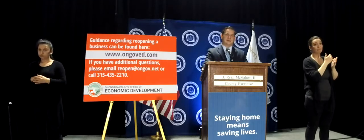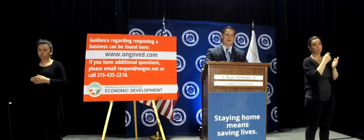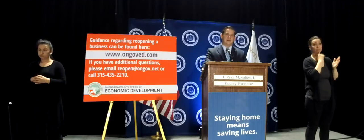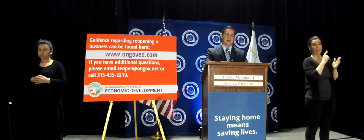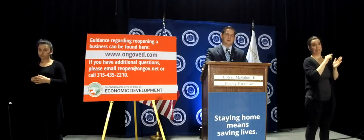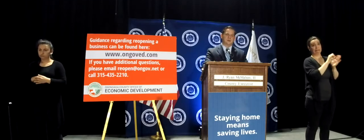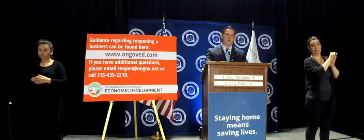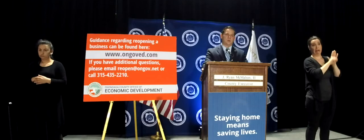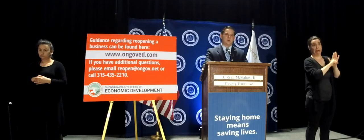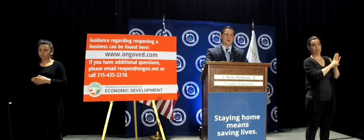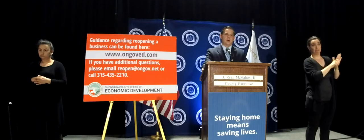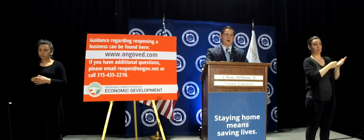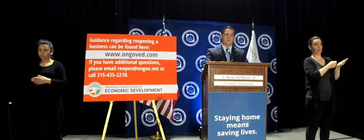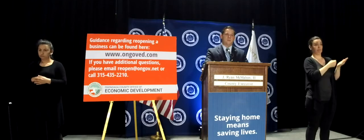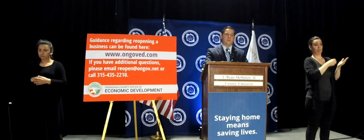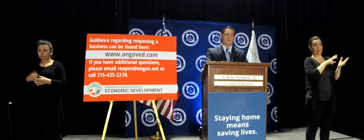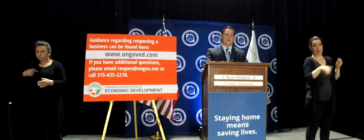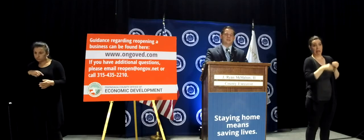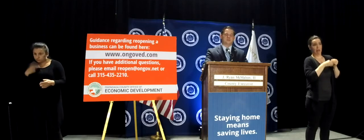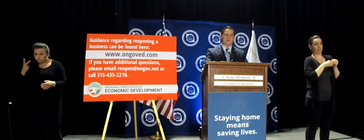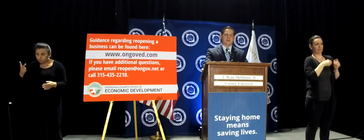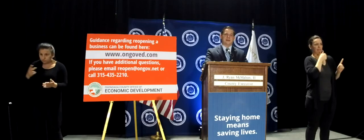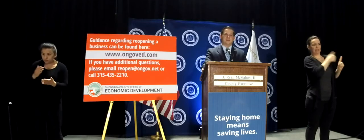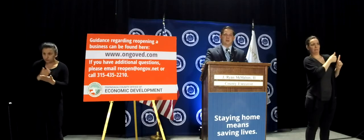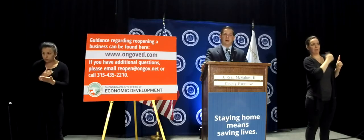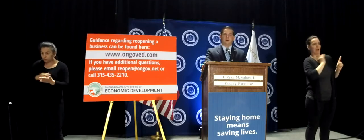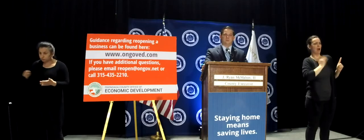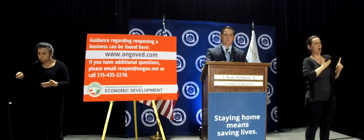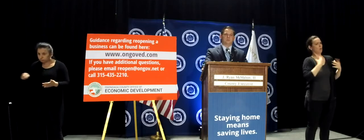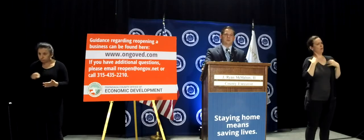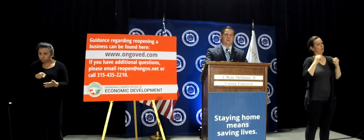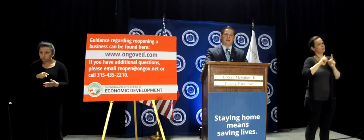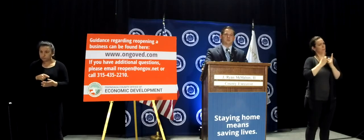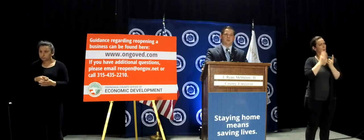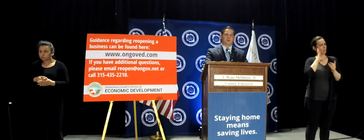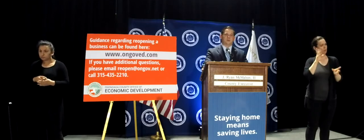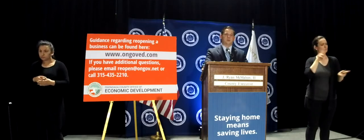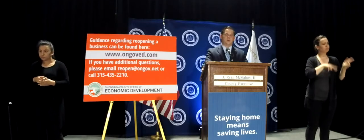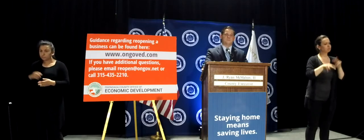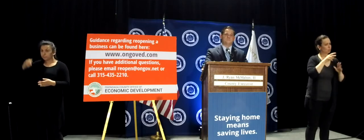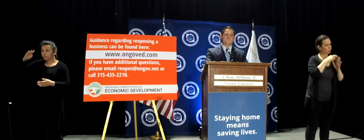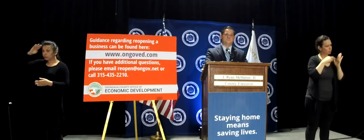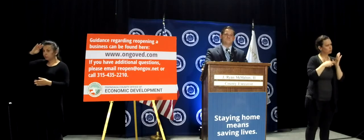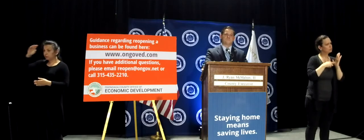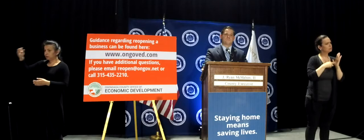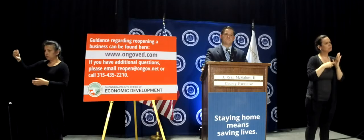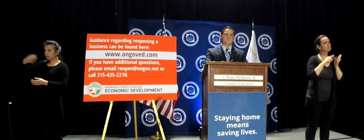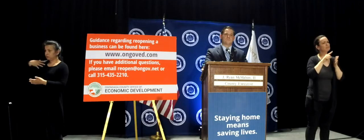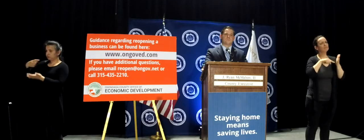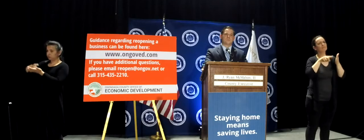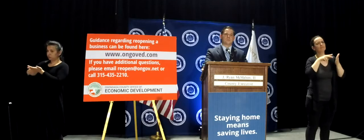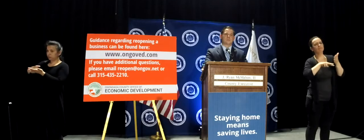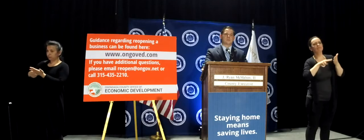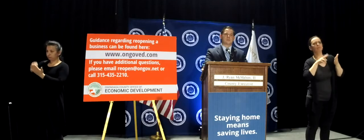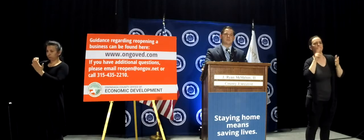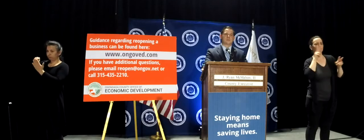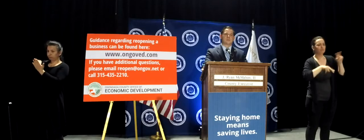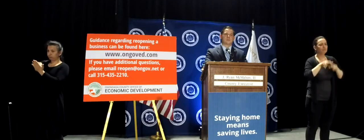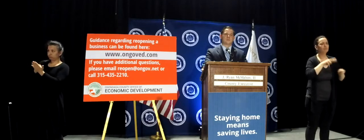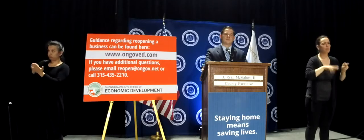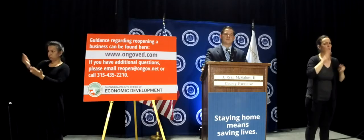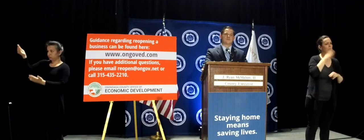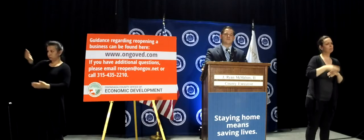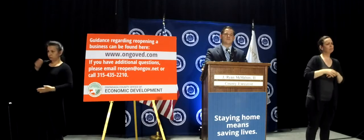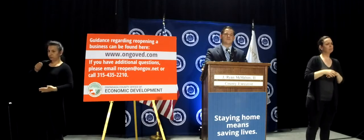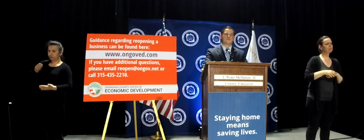will give guidance on that. So we anticipate that to come out, in the next week or two here. Yesterday, once